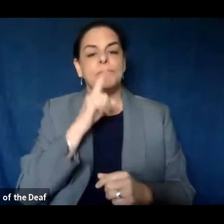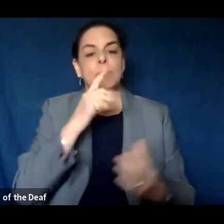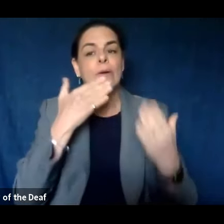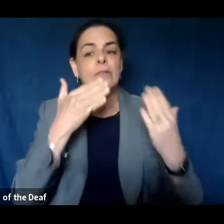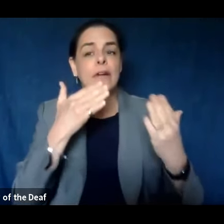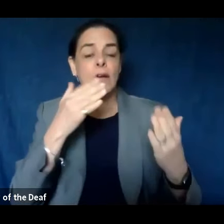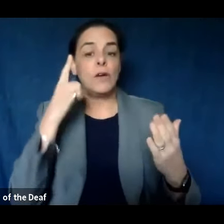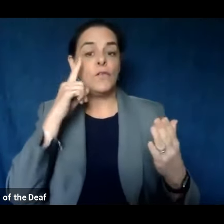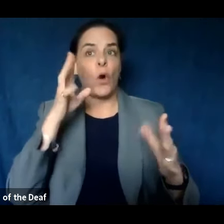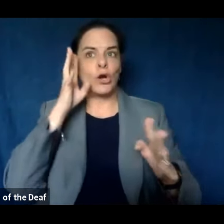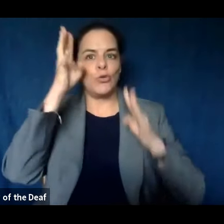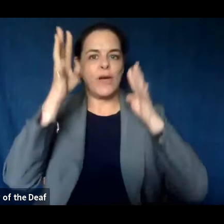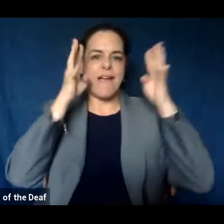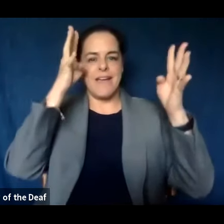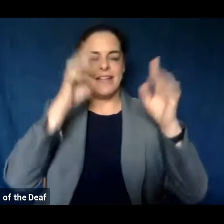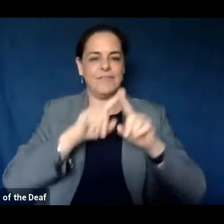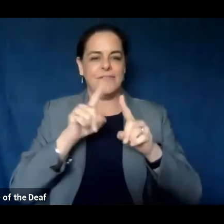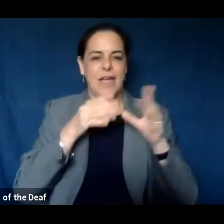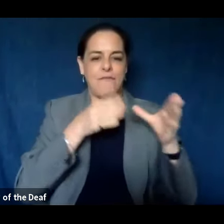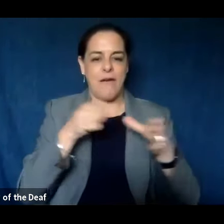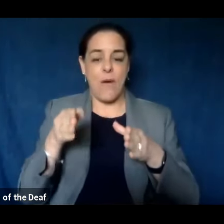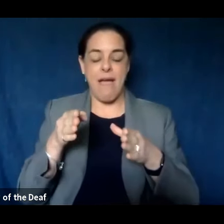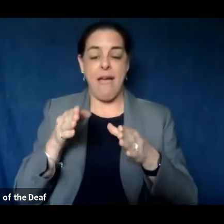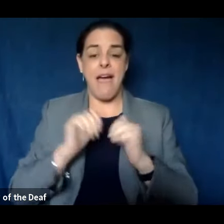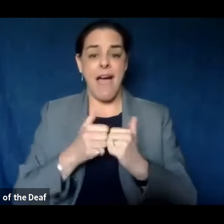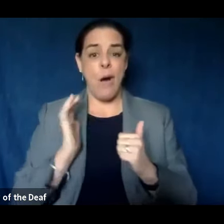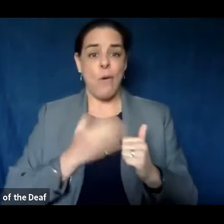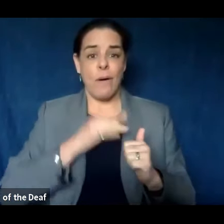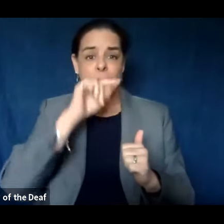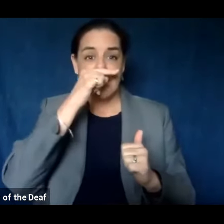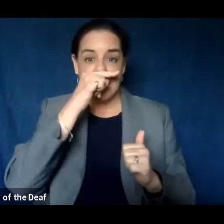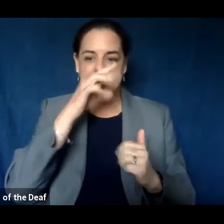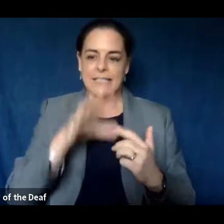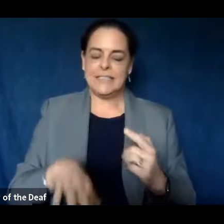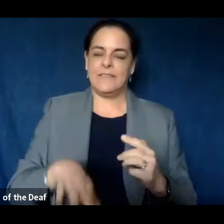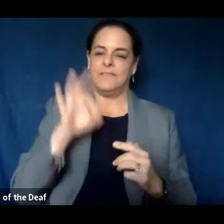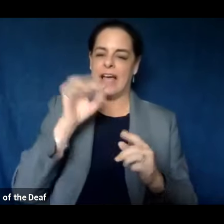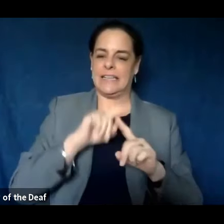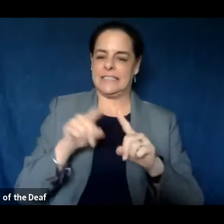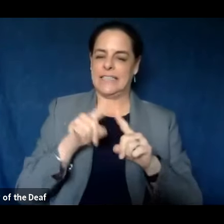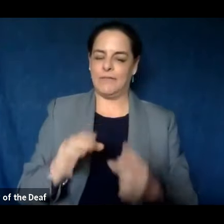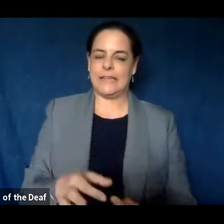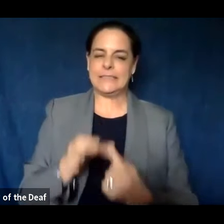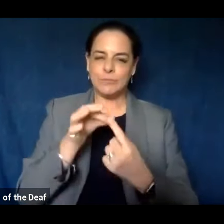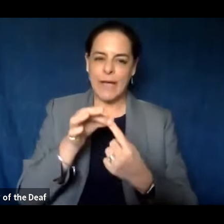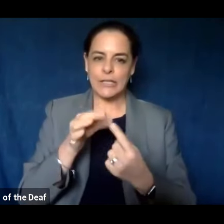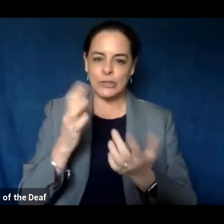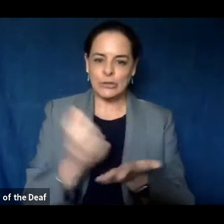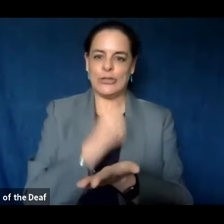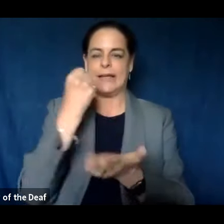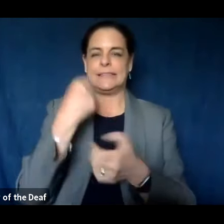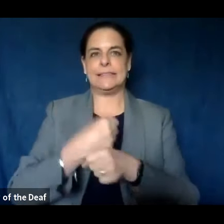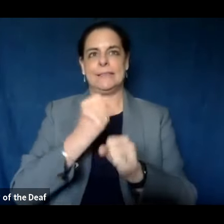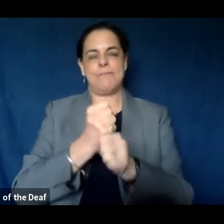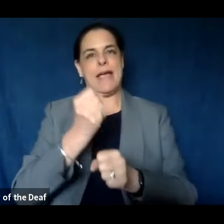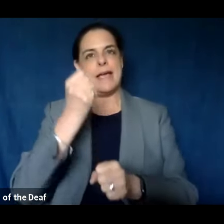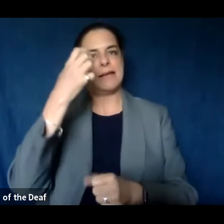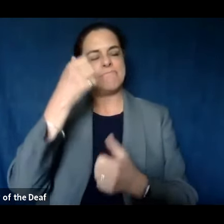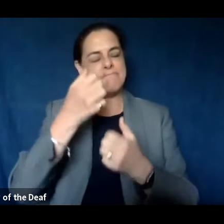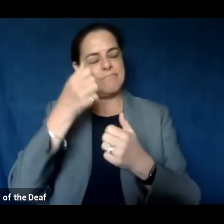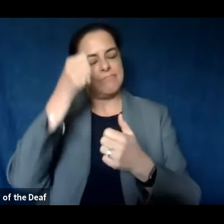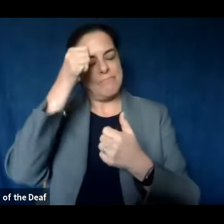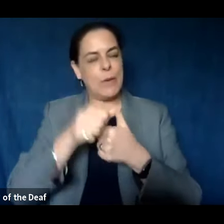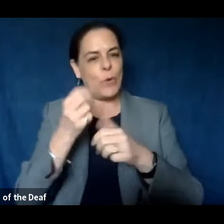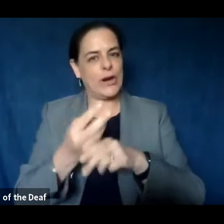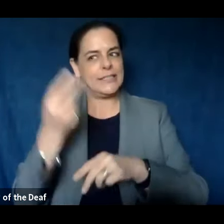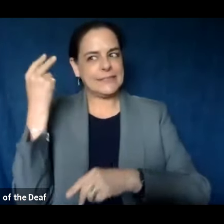the creative ways in which the kids in our community have found special opportunities to create memories. Just last